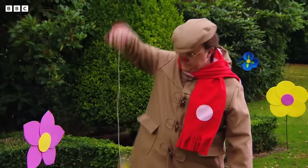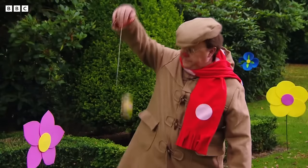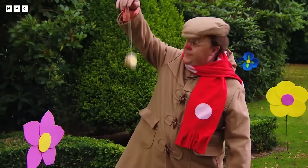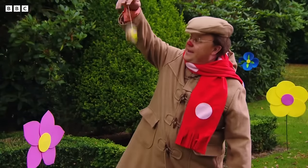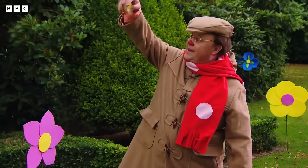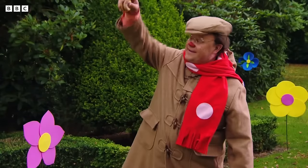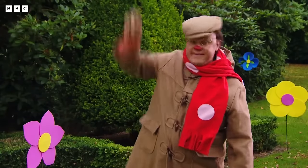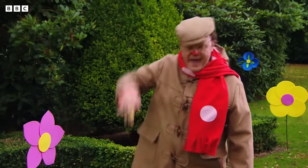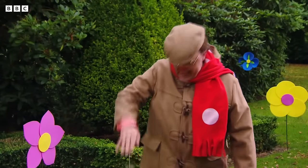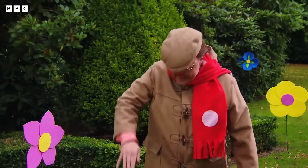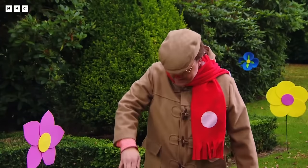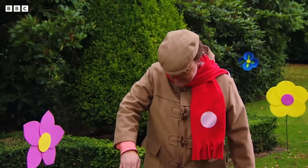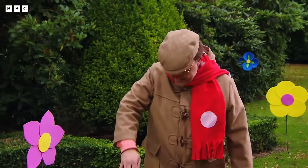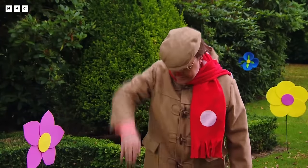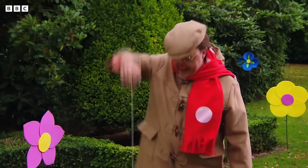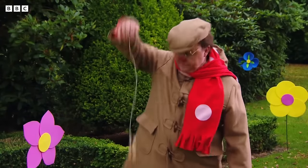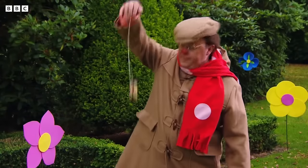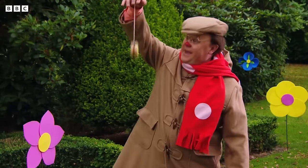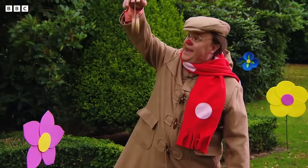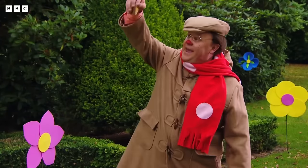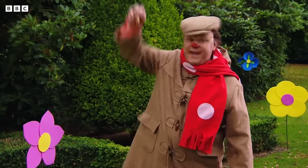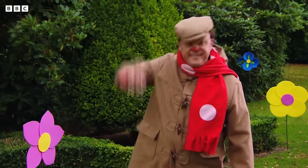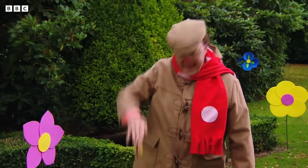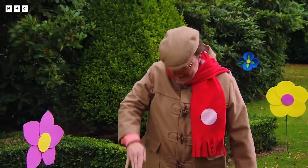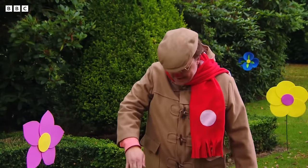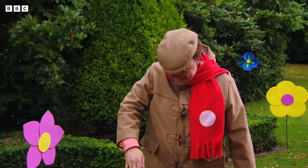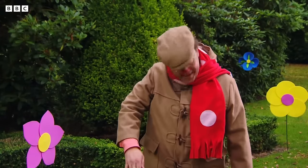Up. Down. Up. Down.